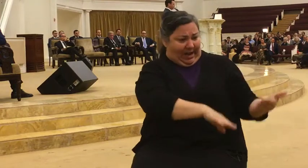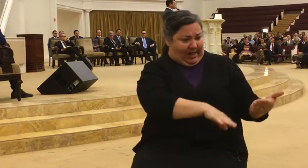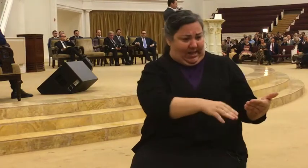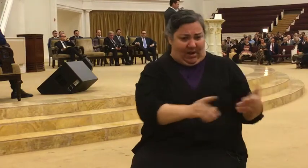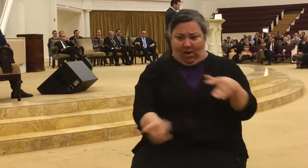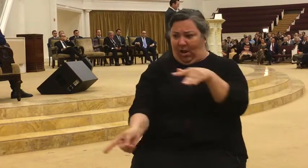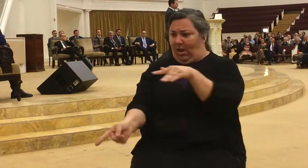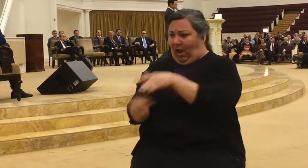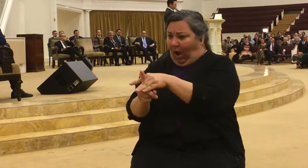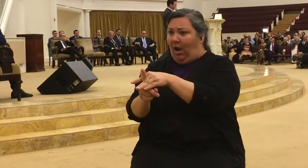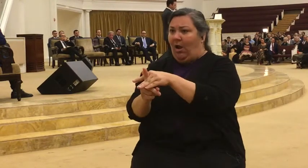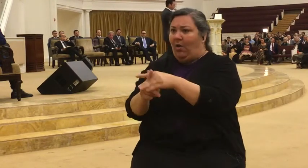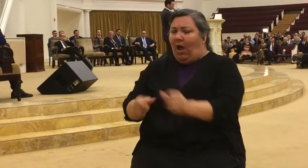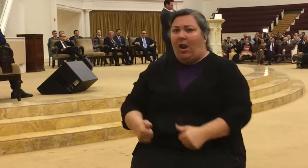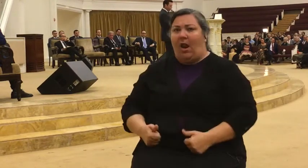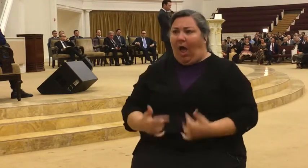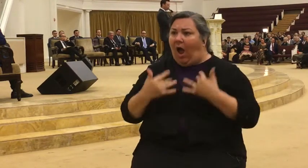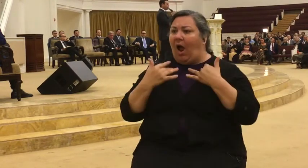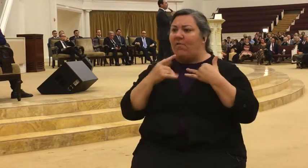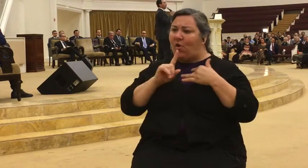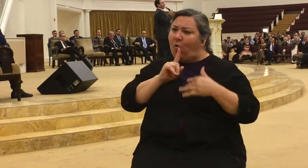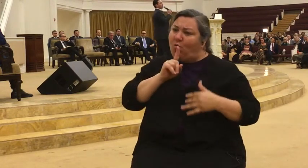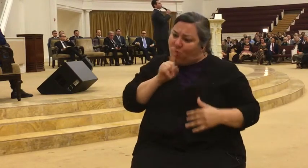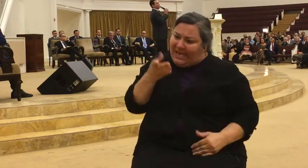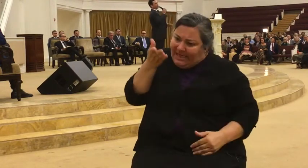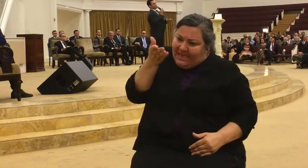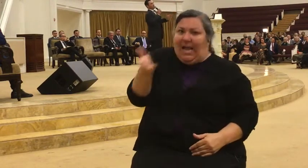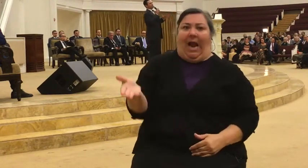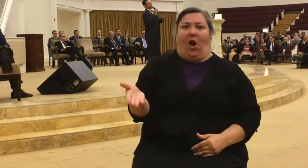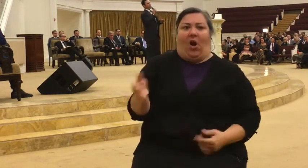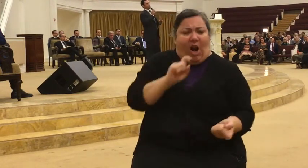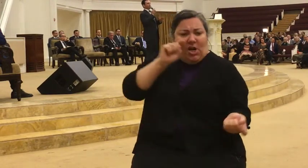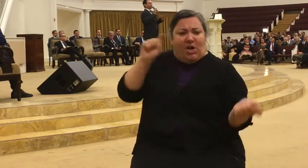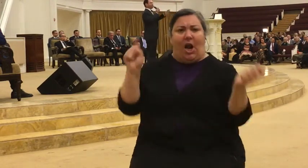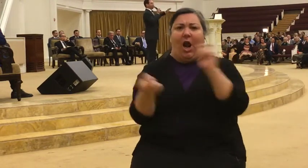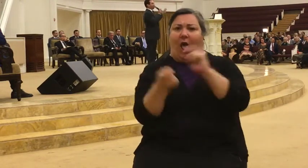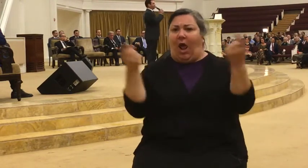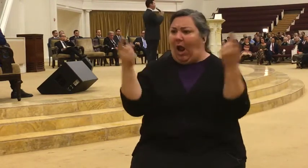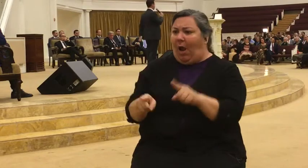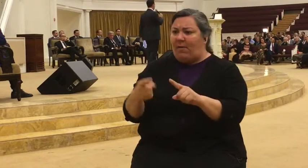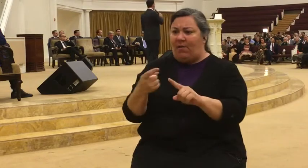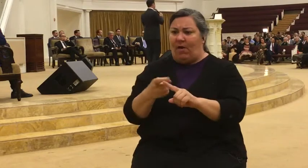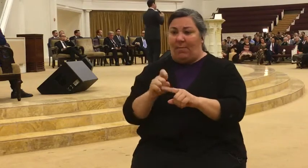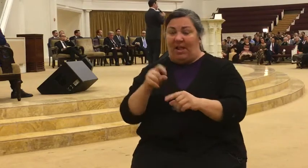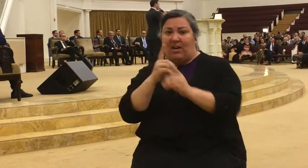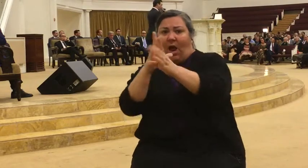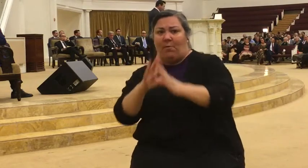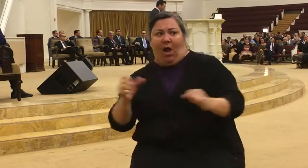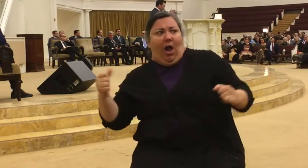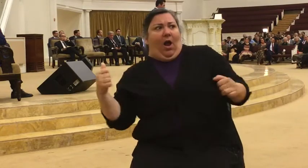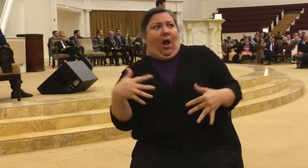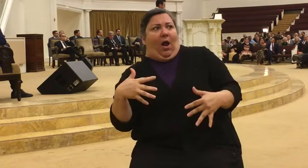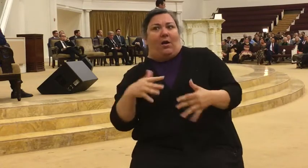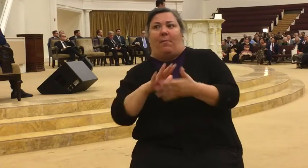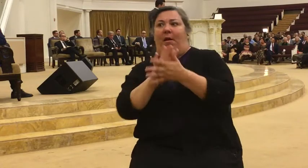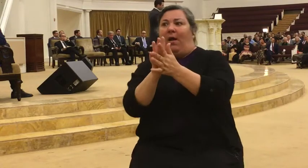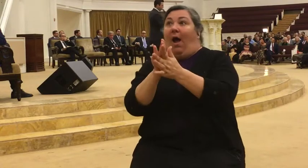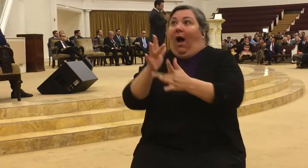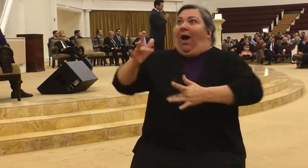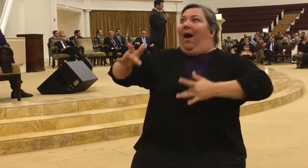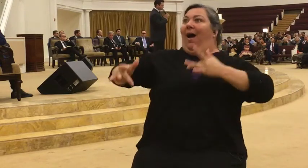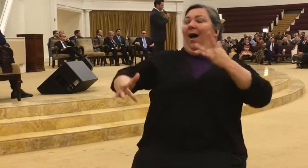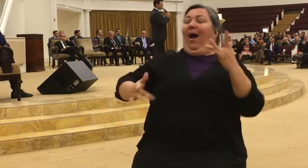was substantial. He was real. And the transformation from being fearful to being gleeful